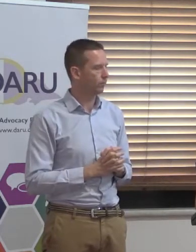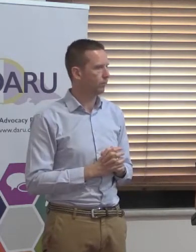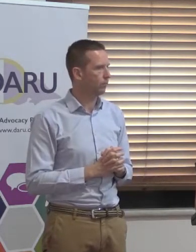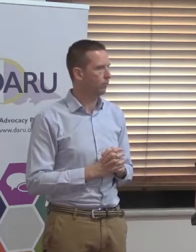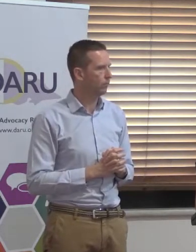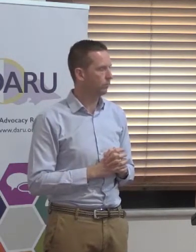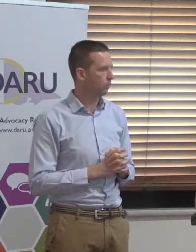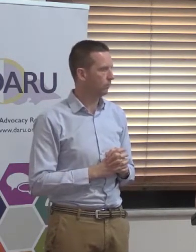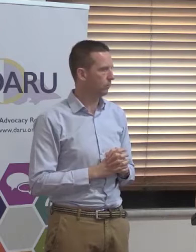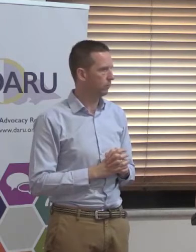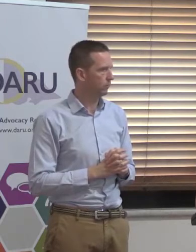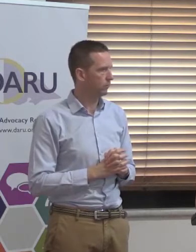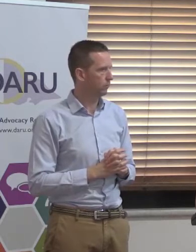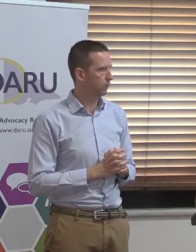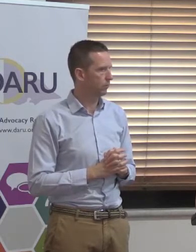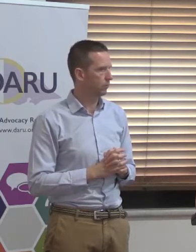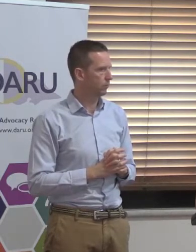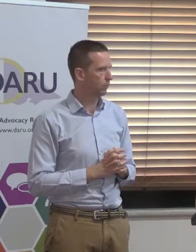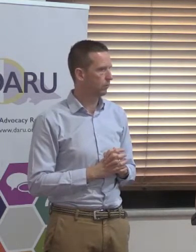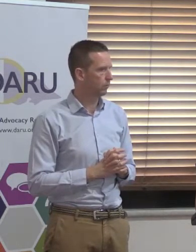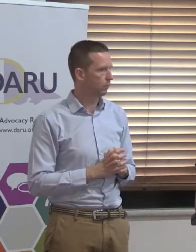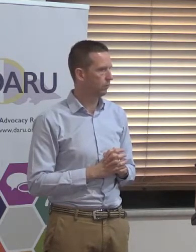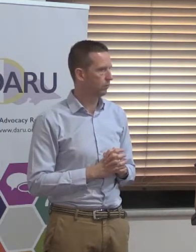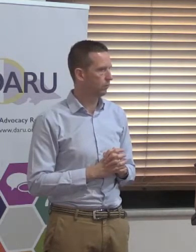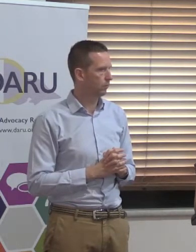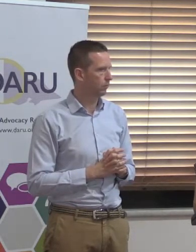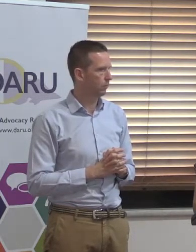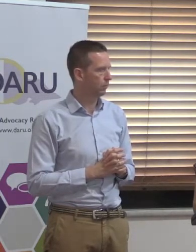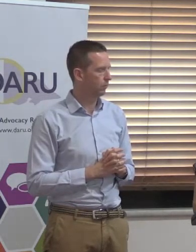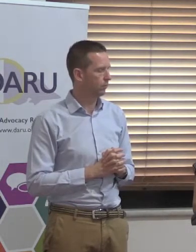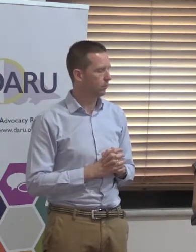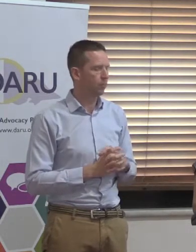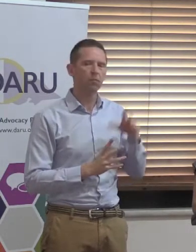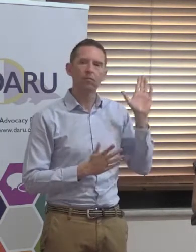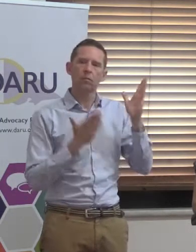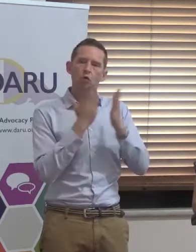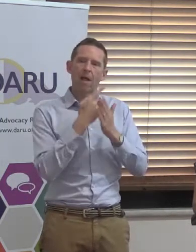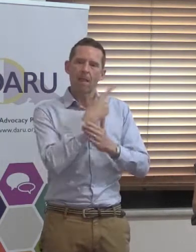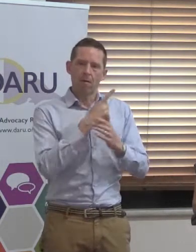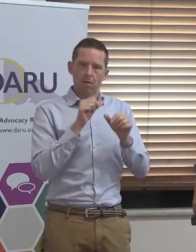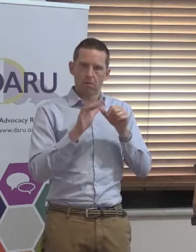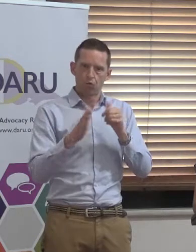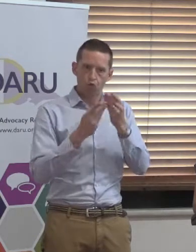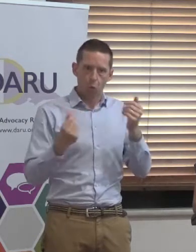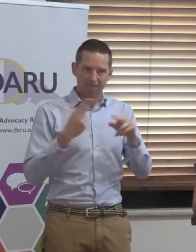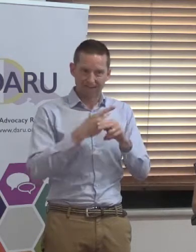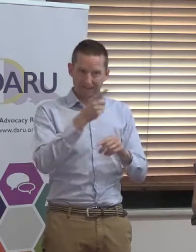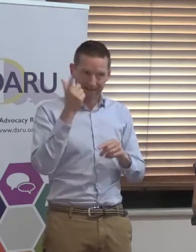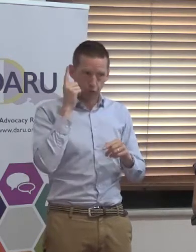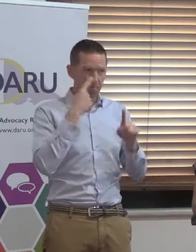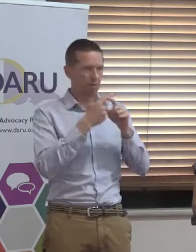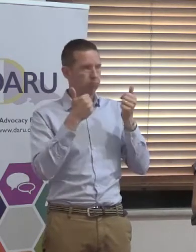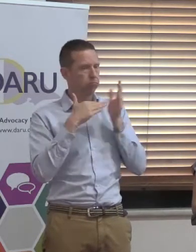yeah, so in addition to being a resource for teachers, it's actually a great resource for students and